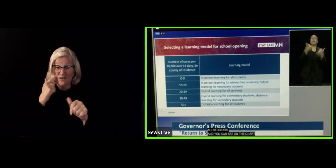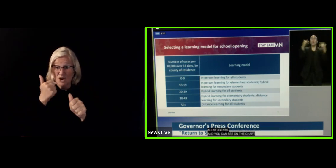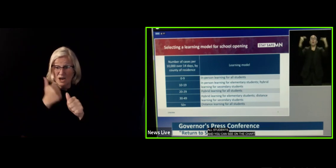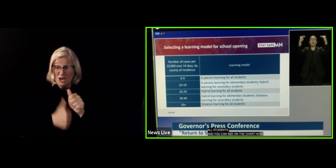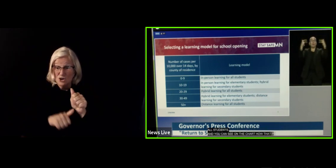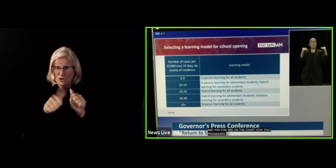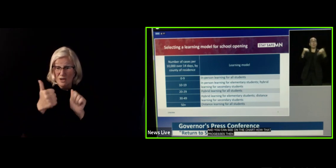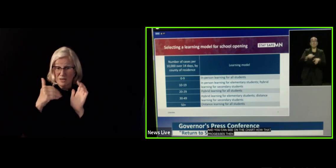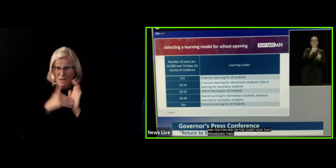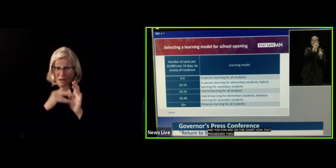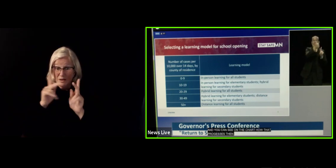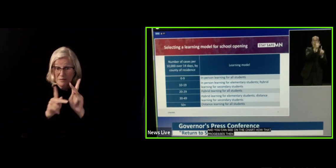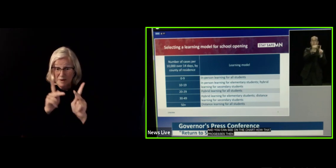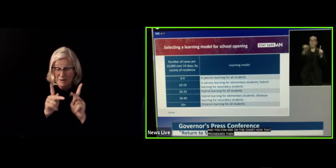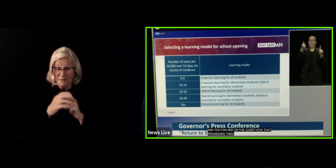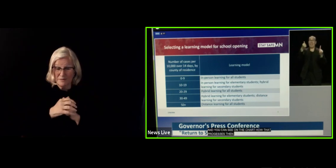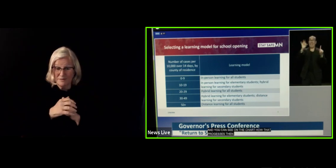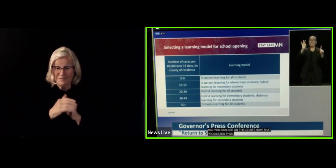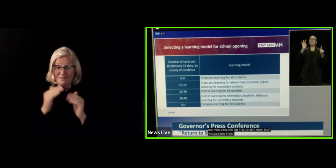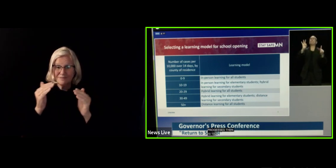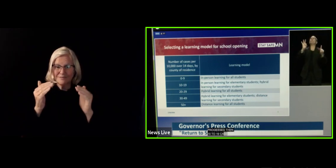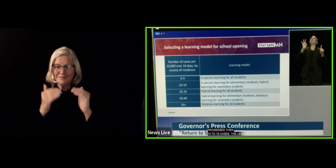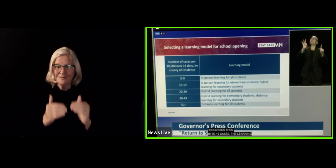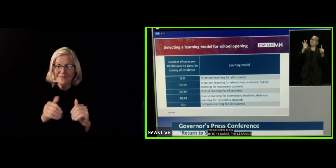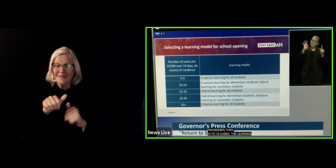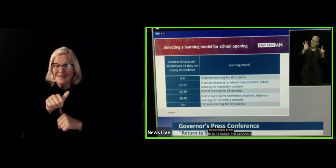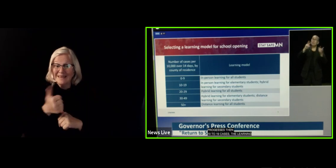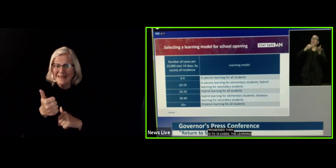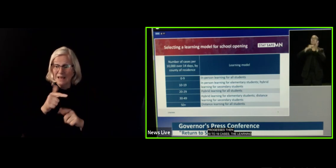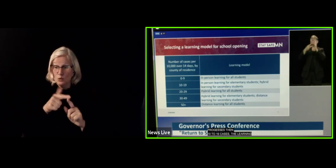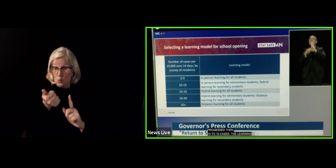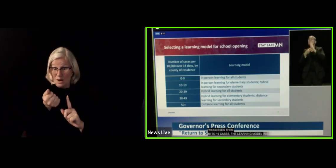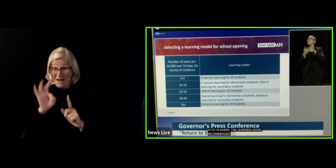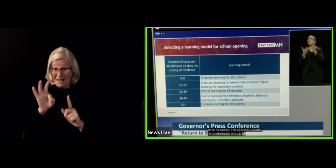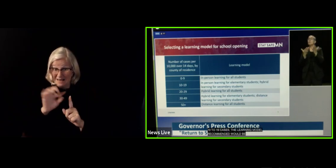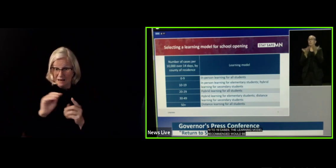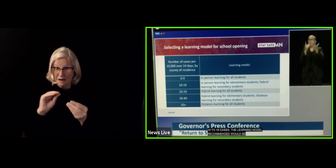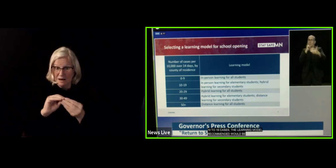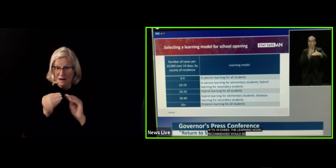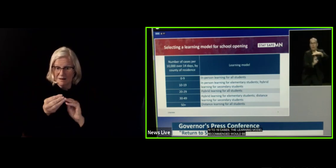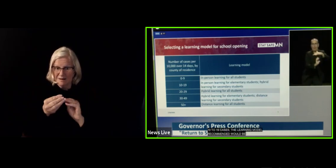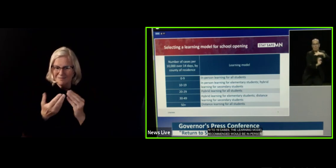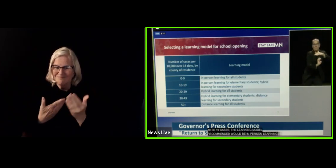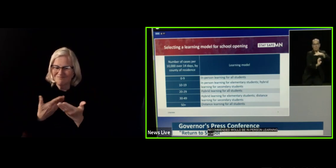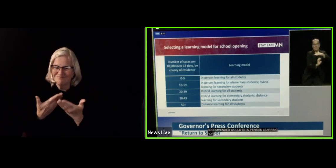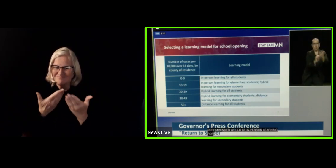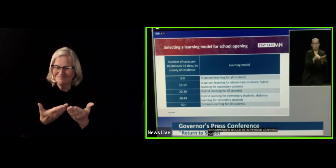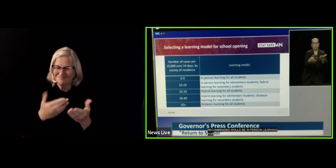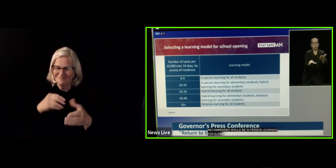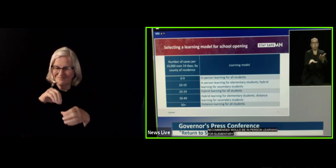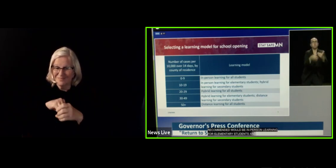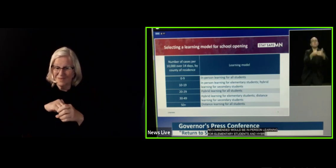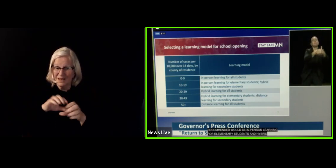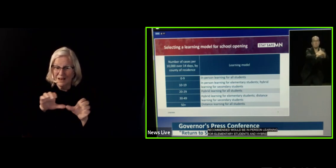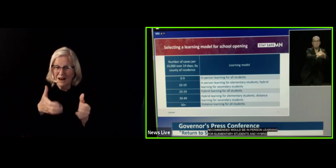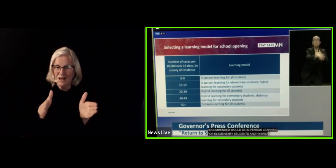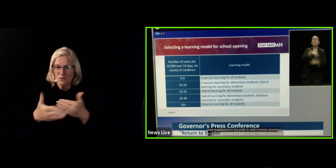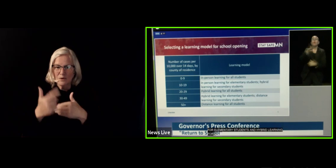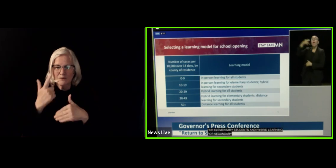learning model recommended would be in-person learning for elementary students and hybrid learning for secondary students, reflecting